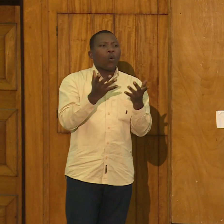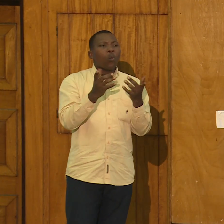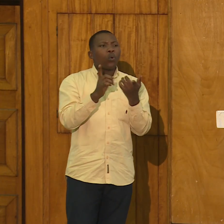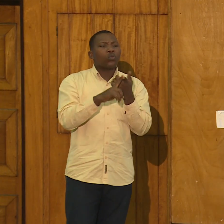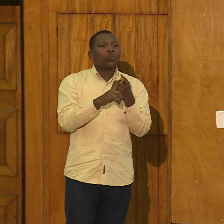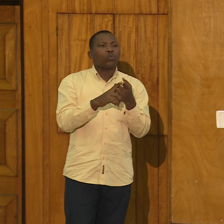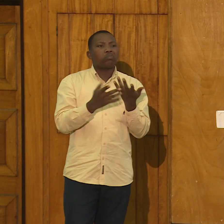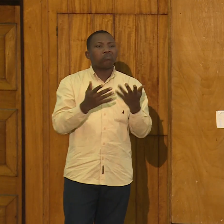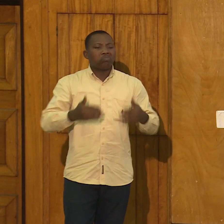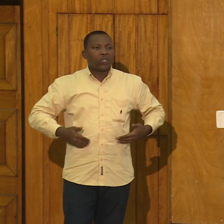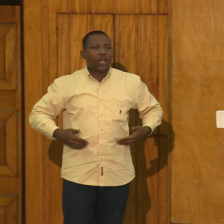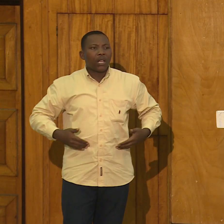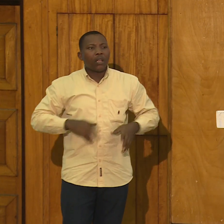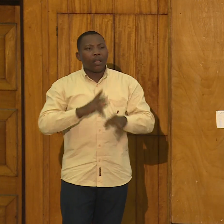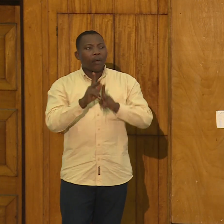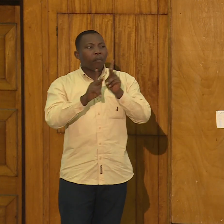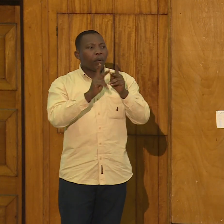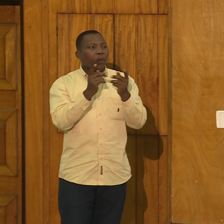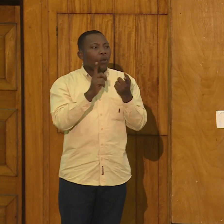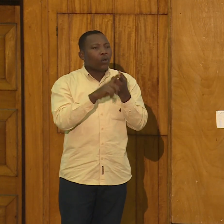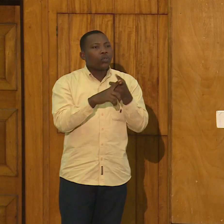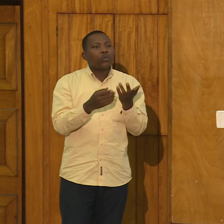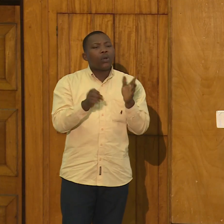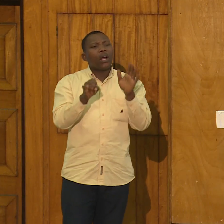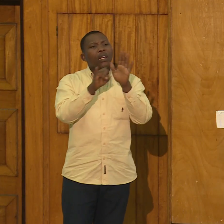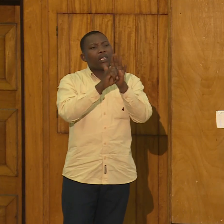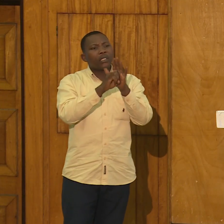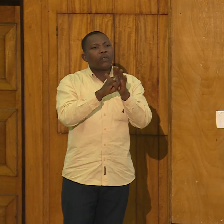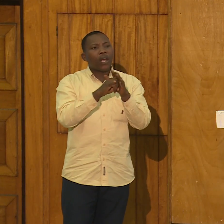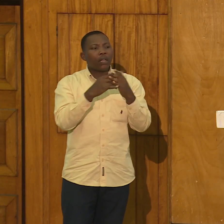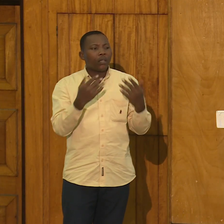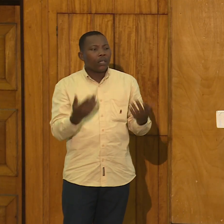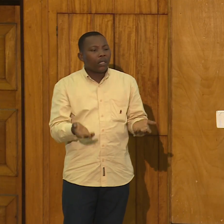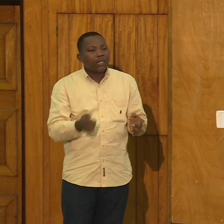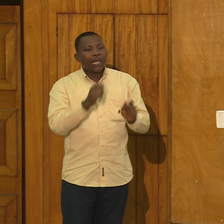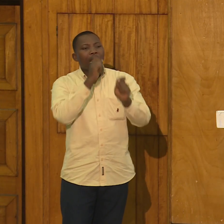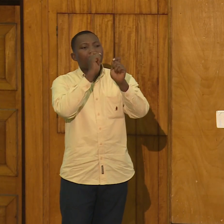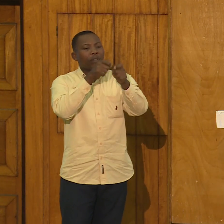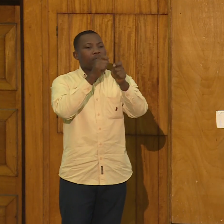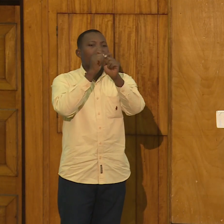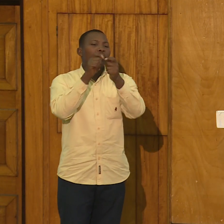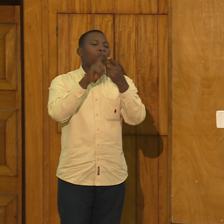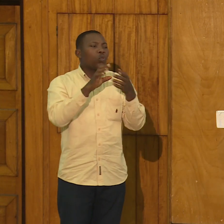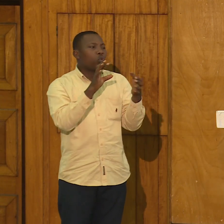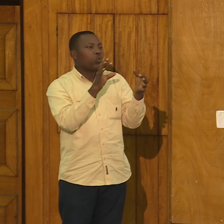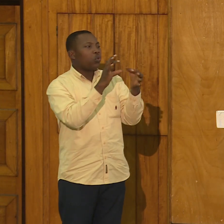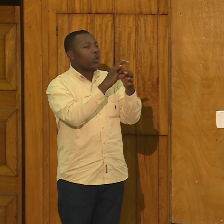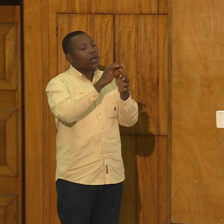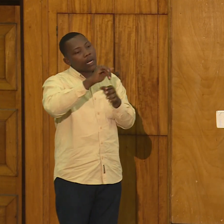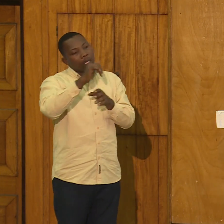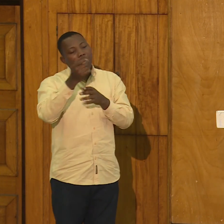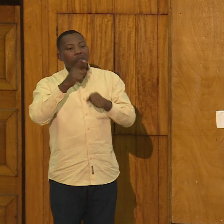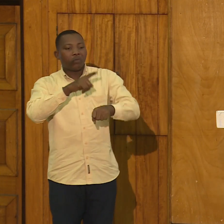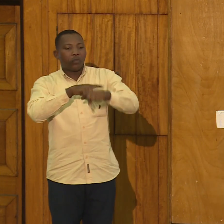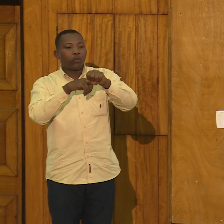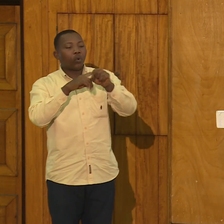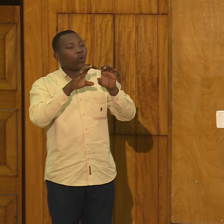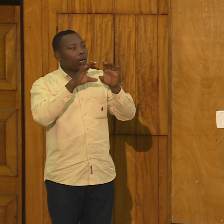want these young people to also identify their talents, and they can also join other soccer